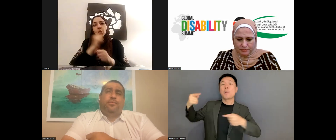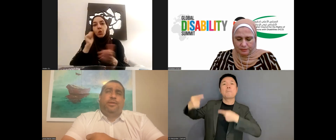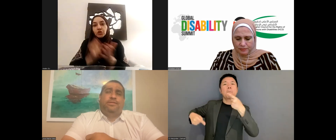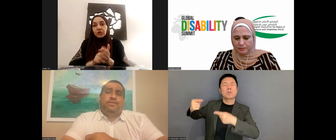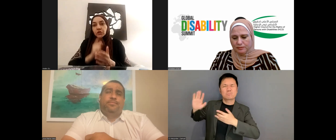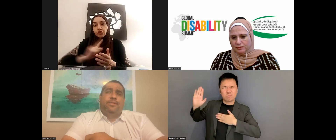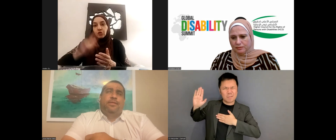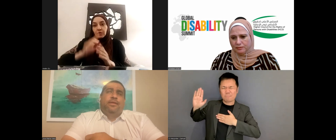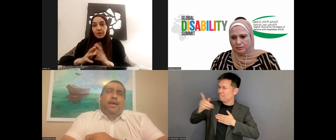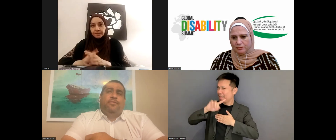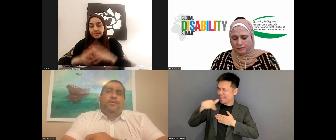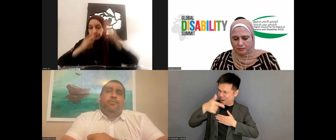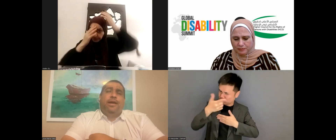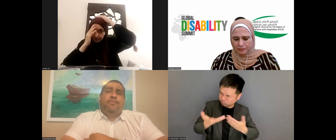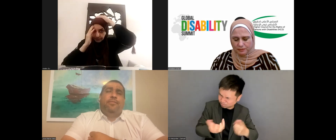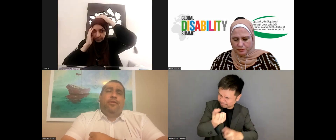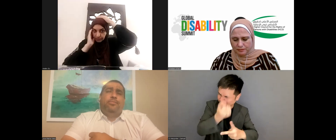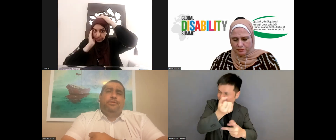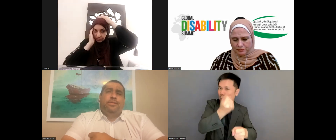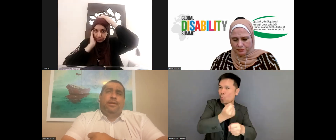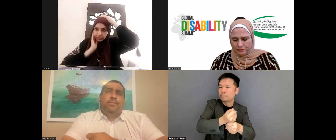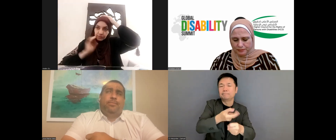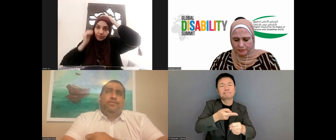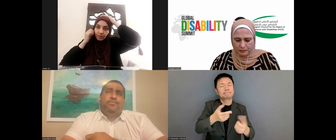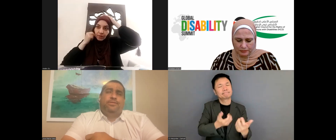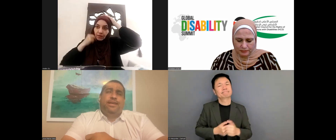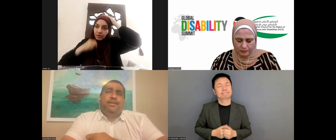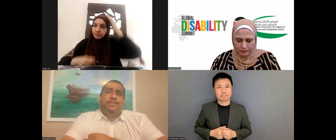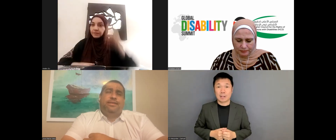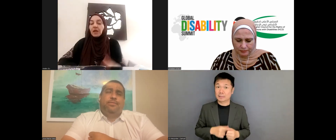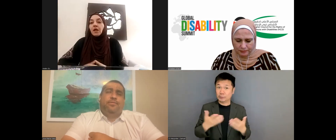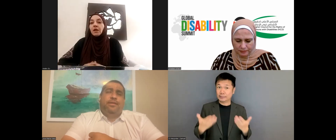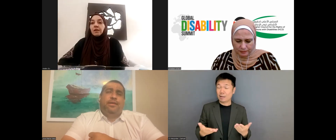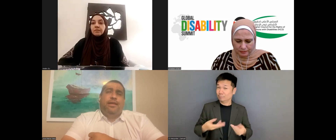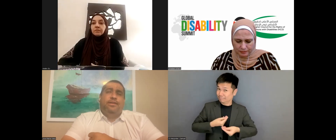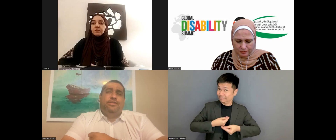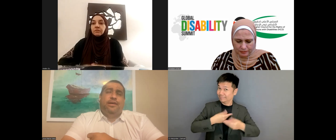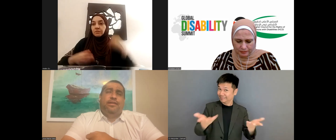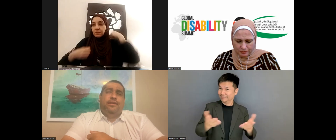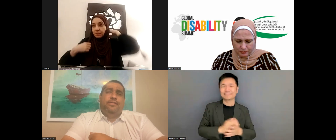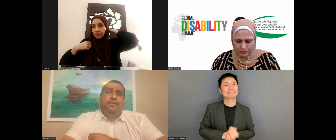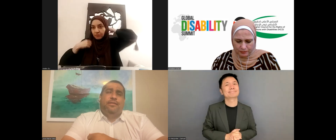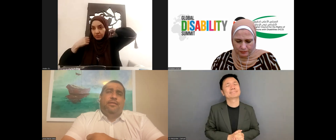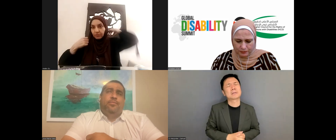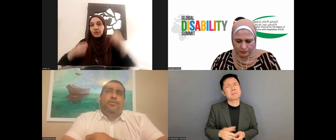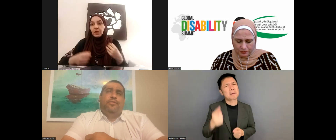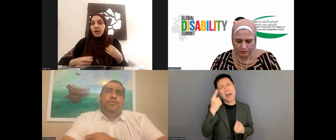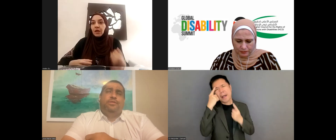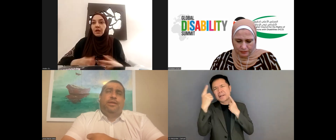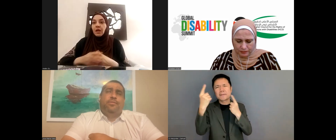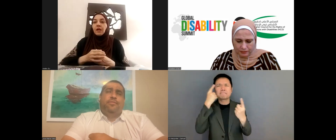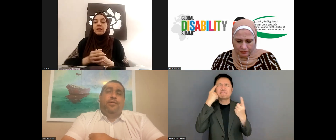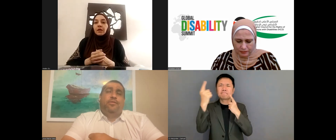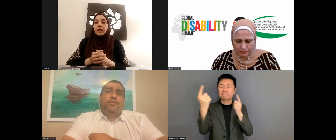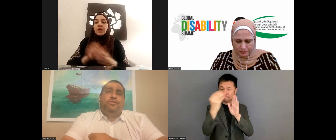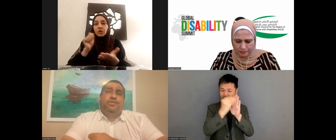concrete compromises? And for that, we have developed, and I'm happy to present some of the initial ideas. More information